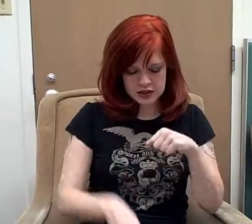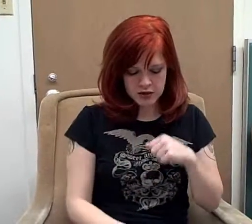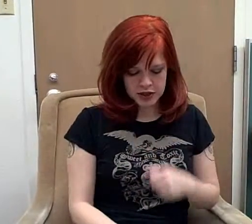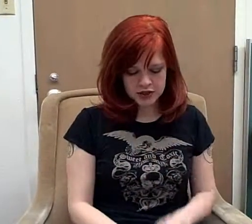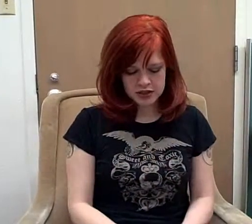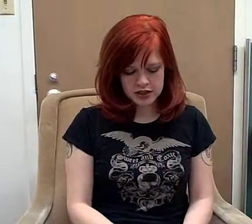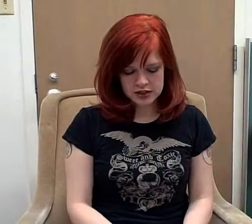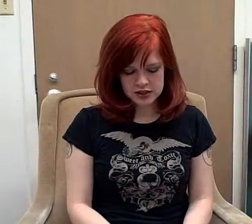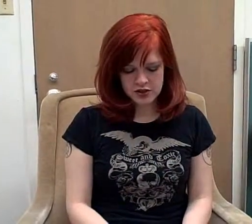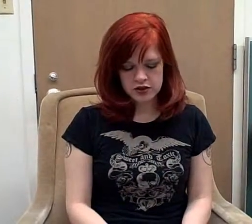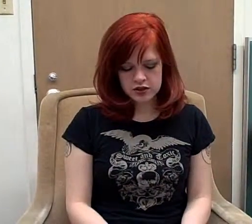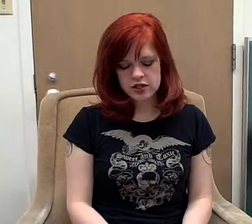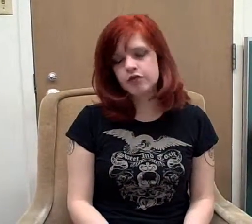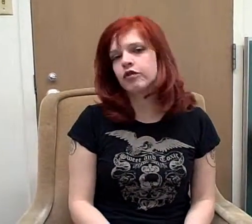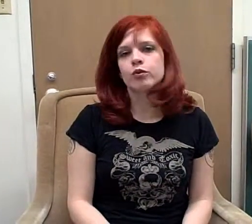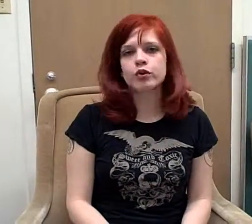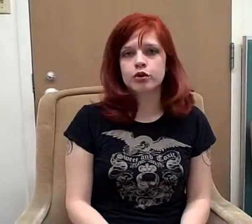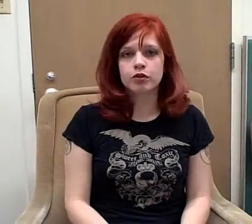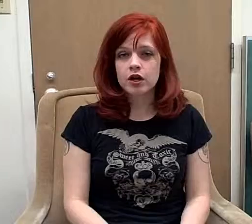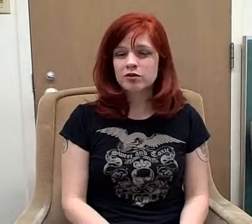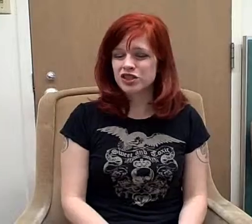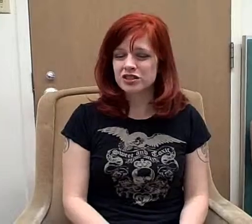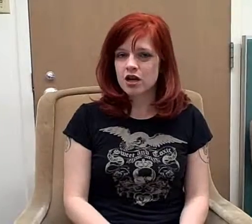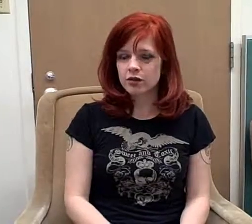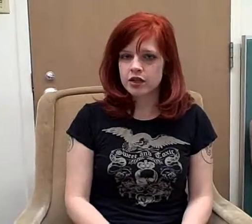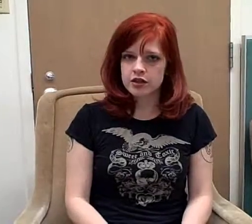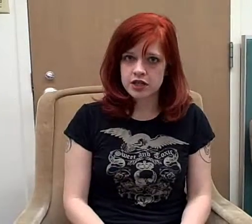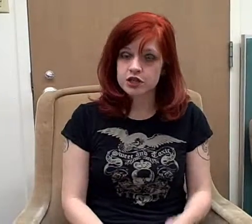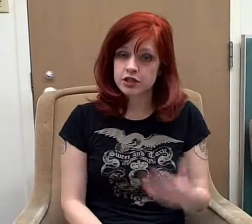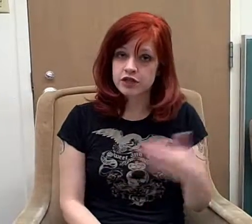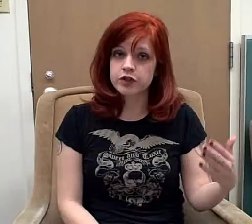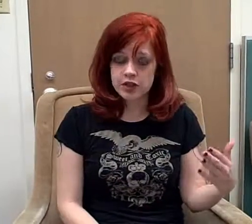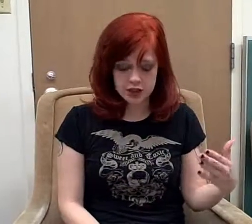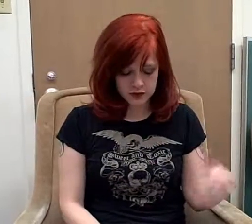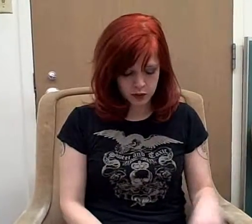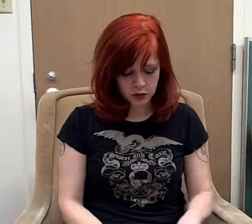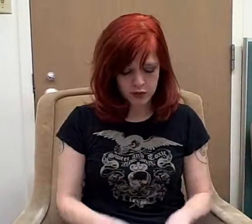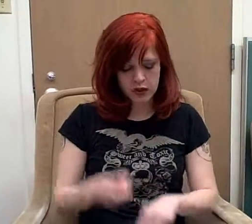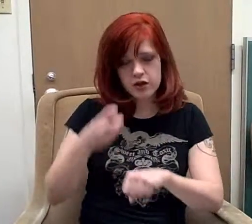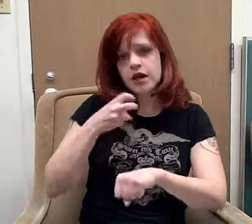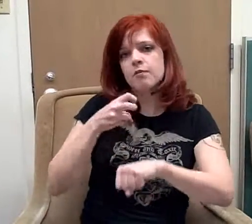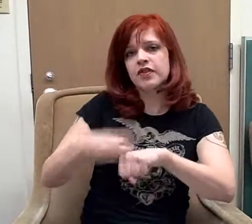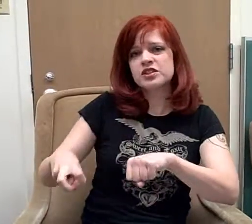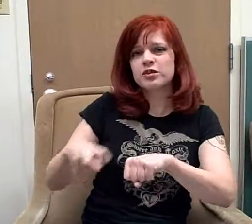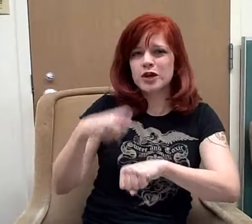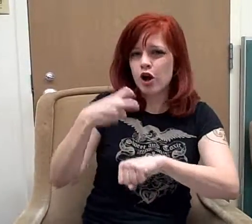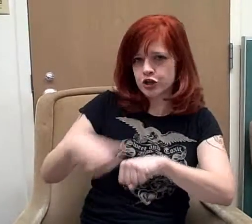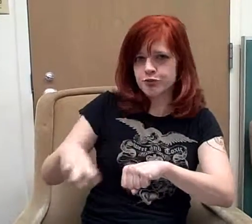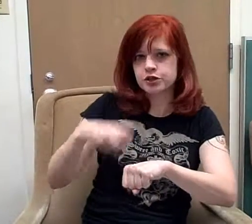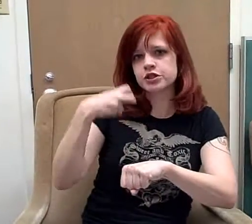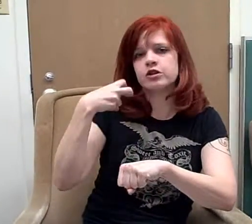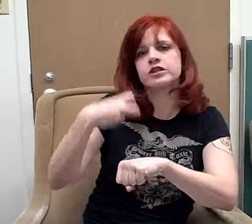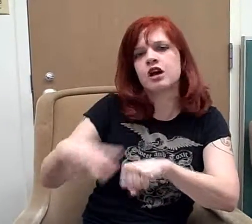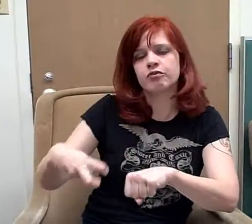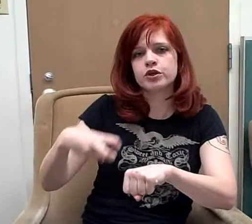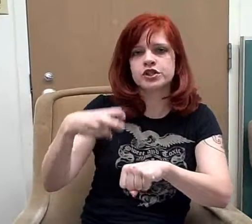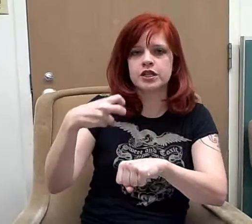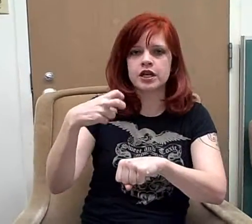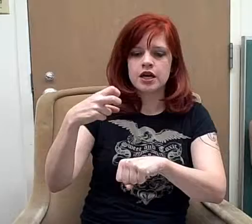the pictures that this is also the sign for rude or blunt, which it's not really. There's actually different signs for rude and blunt. But this could be a harsh person or a tough person.